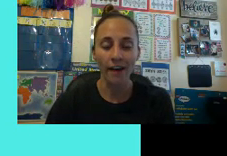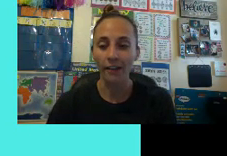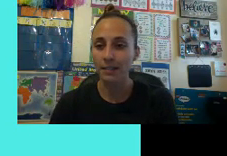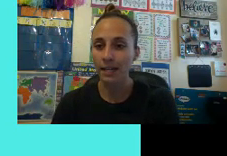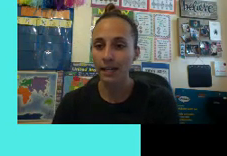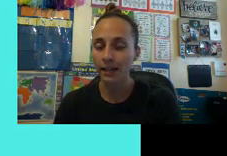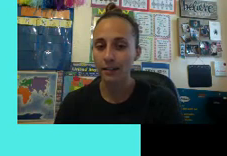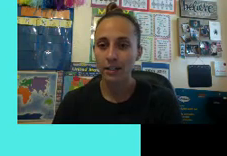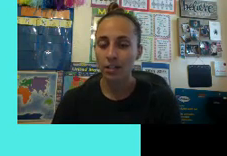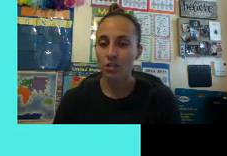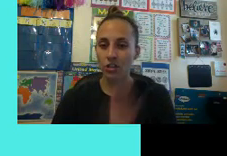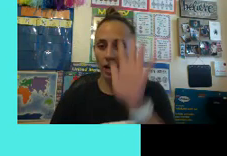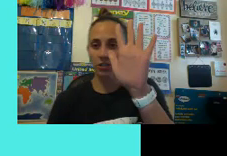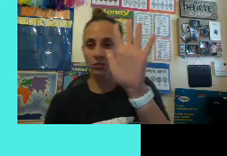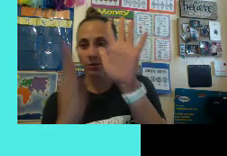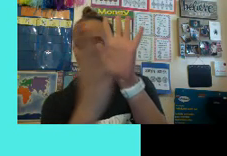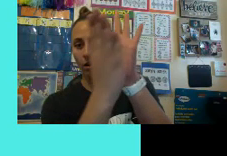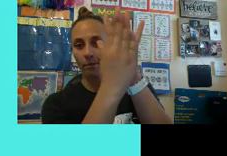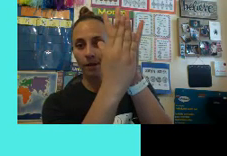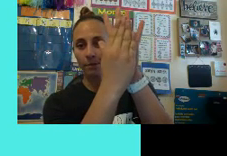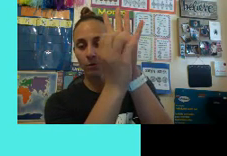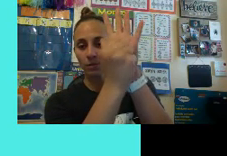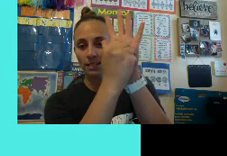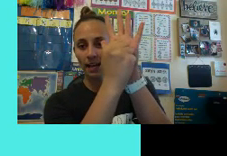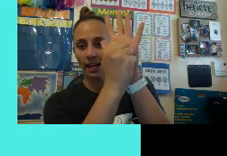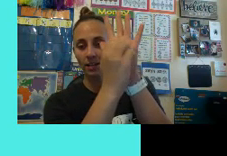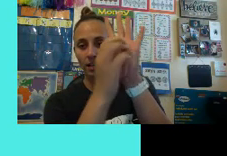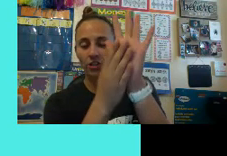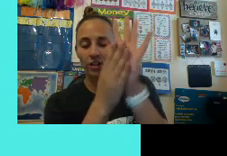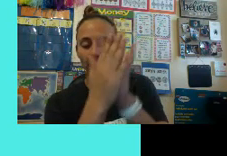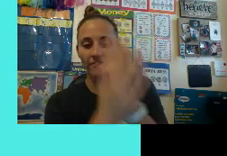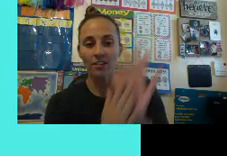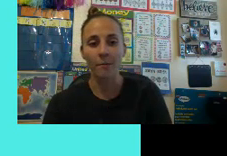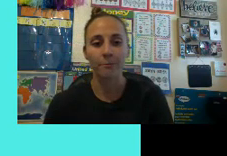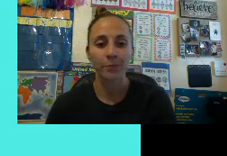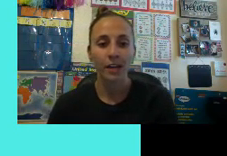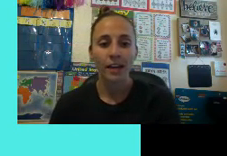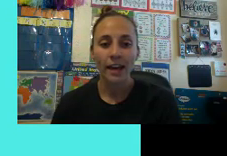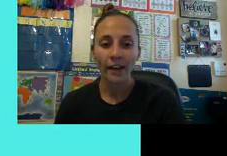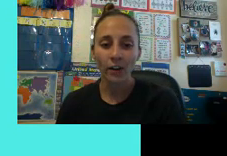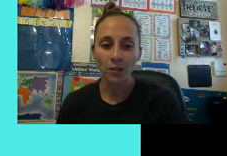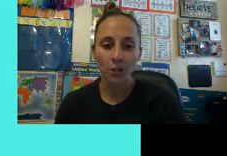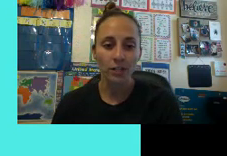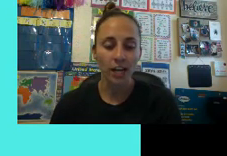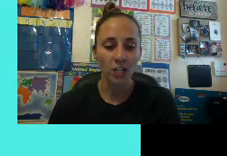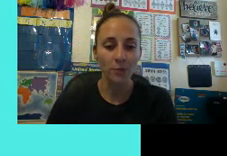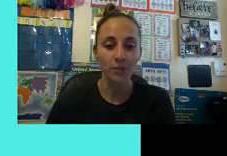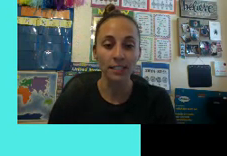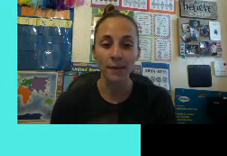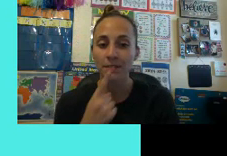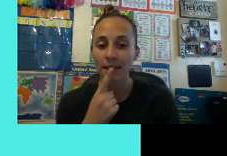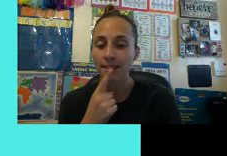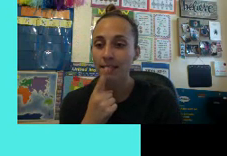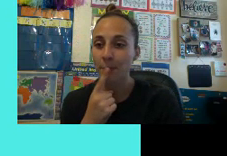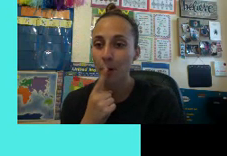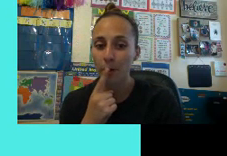palm of Helen's hand. So she actually used her palm and people would sign and she could feel them. Helen also would touch people's